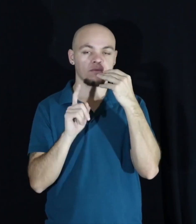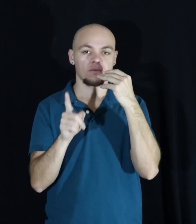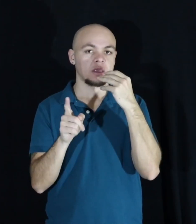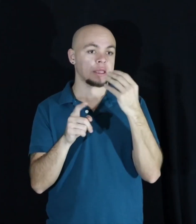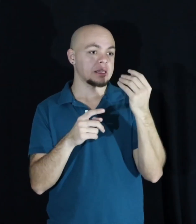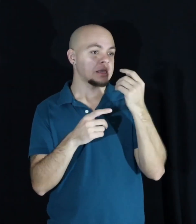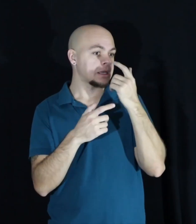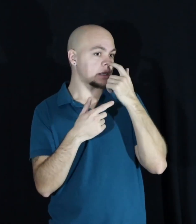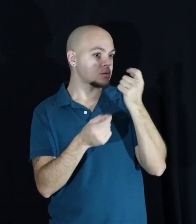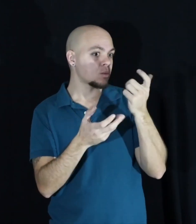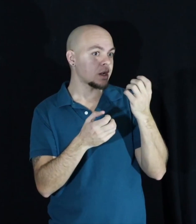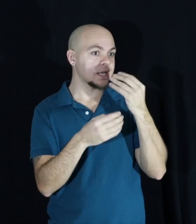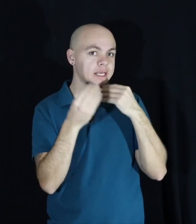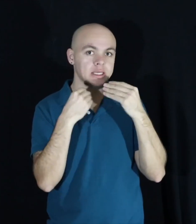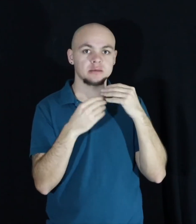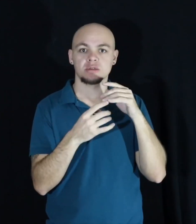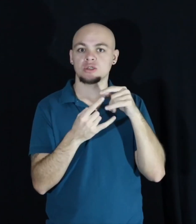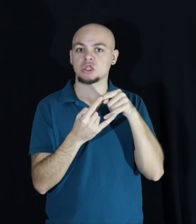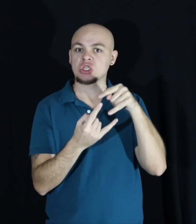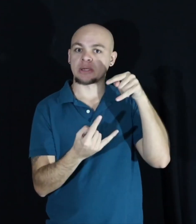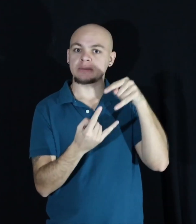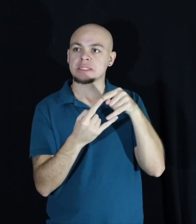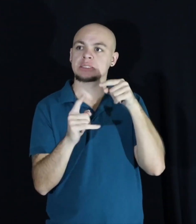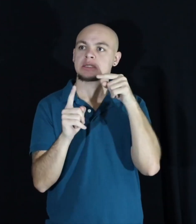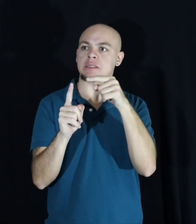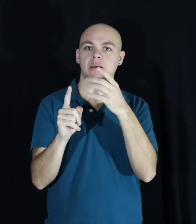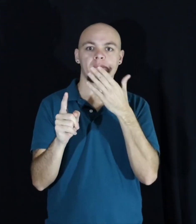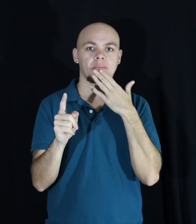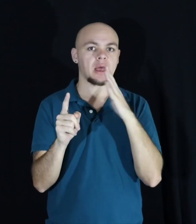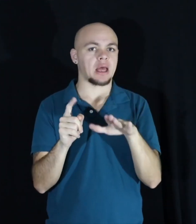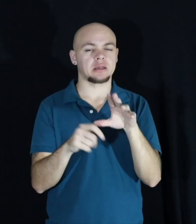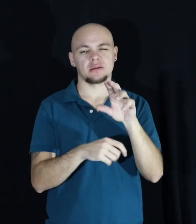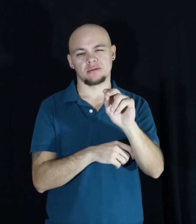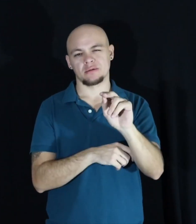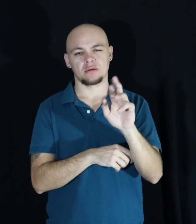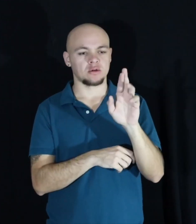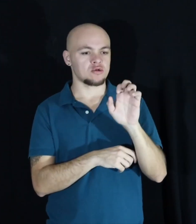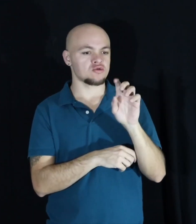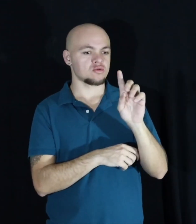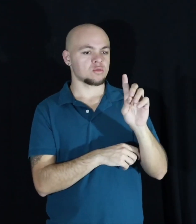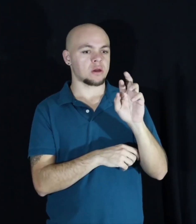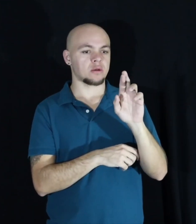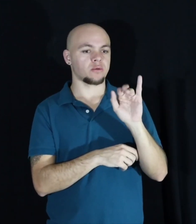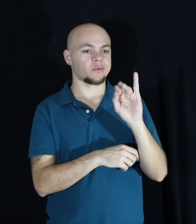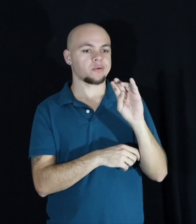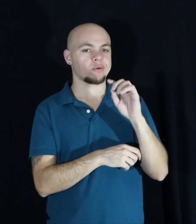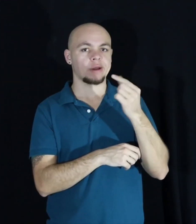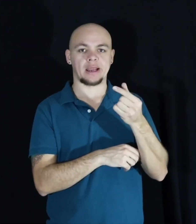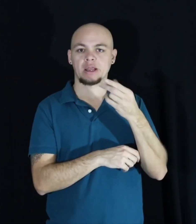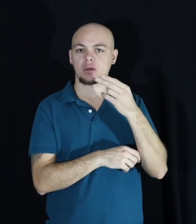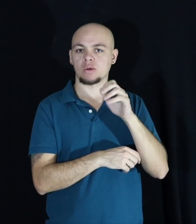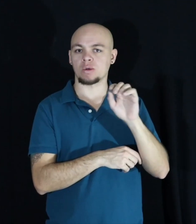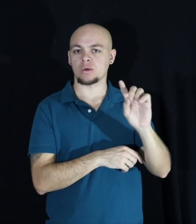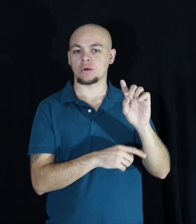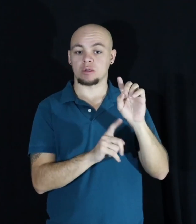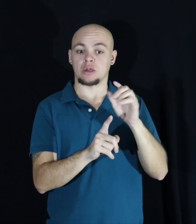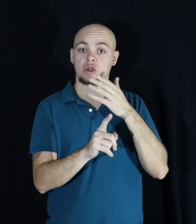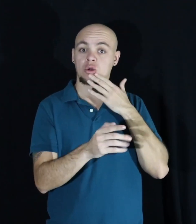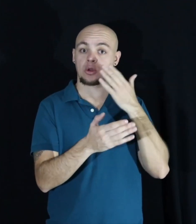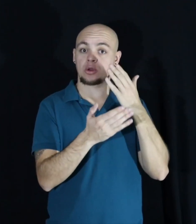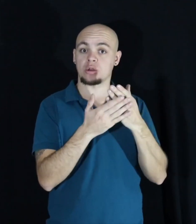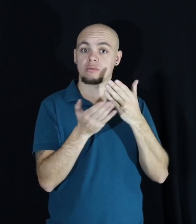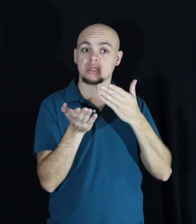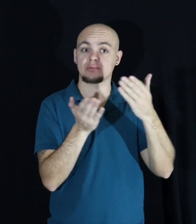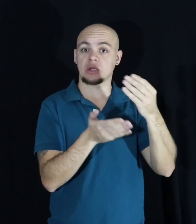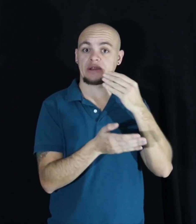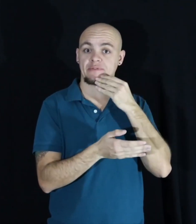us. No, its sharp teeth don't make it bad. Red Riding Hood would still be the good person. Delivering food to her grandma is a good act, but